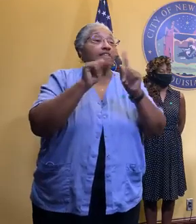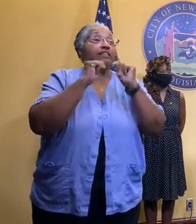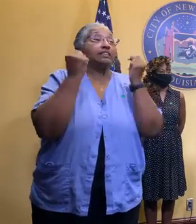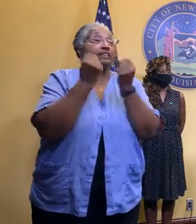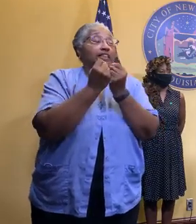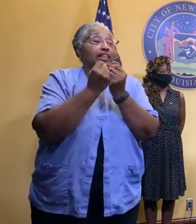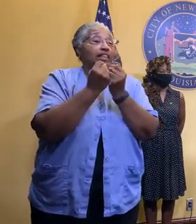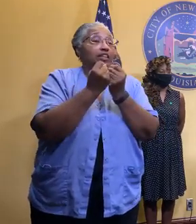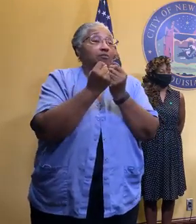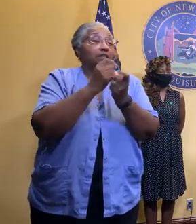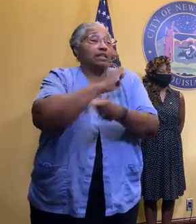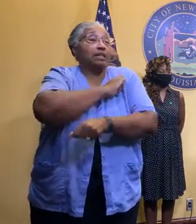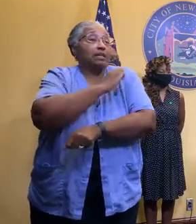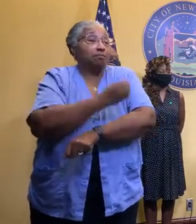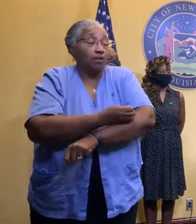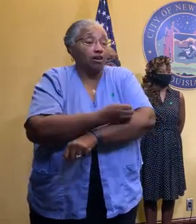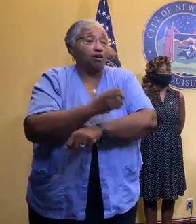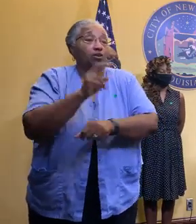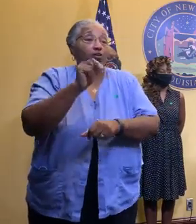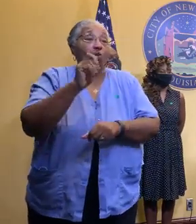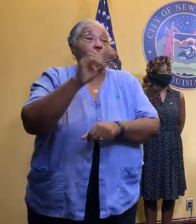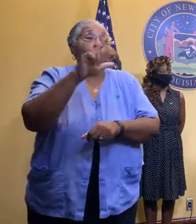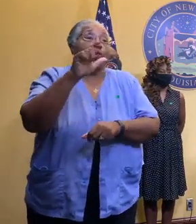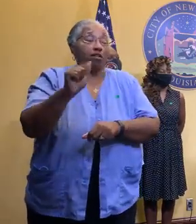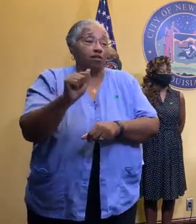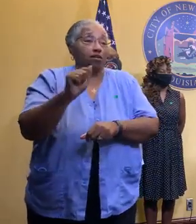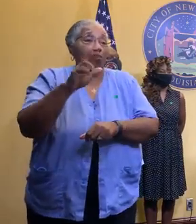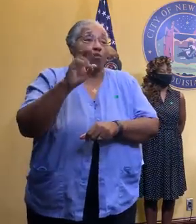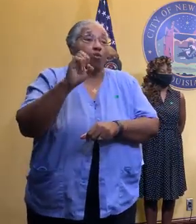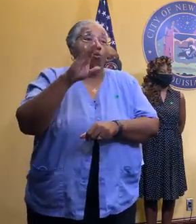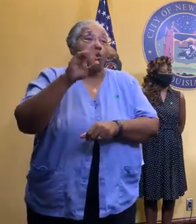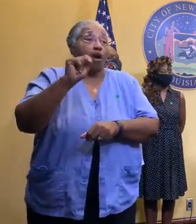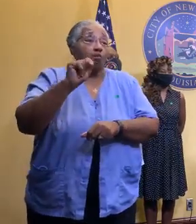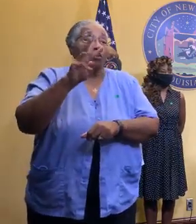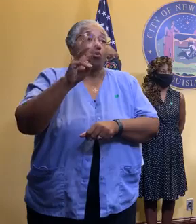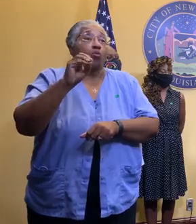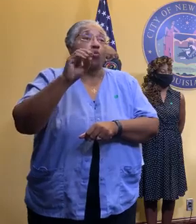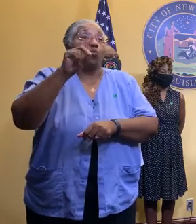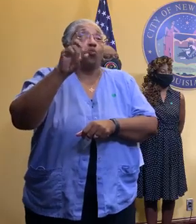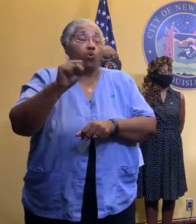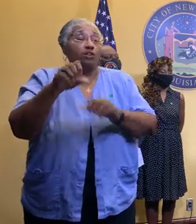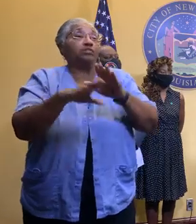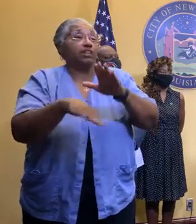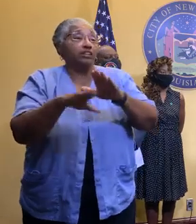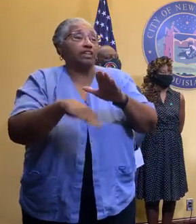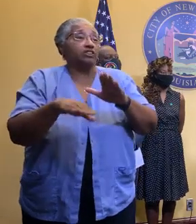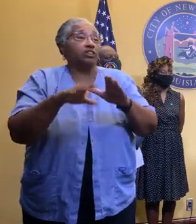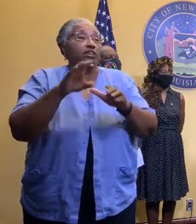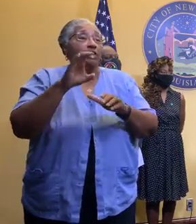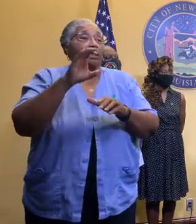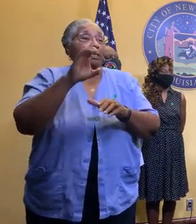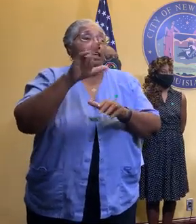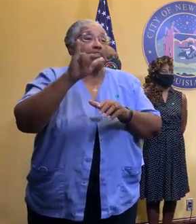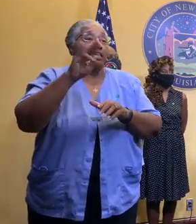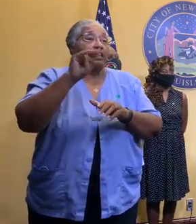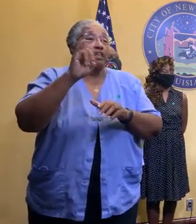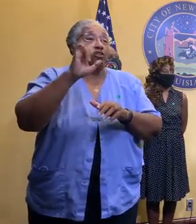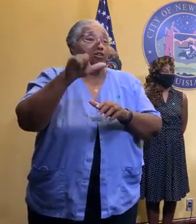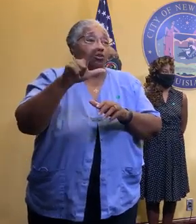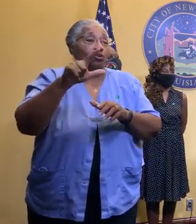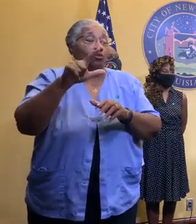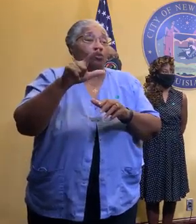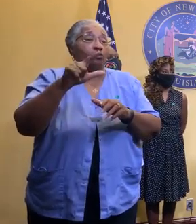NOLA, the 2020 Robert Wood Johnson Foundation Clinical Scholars New Orleans